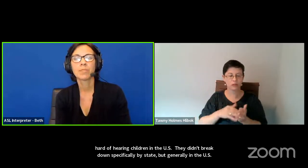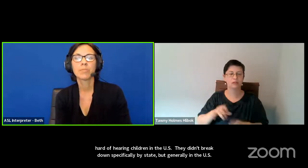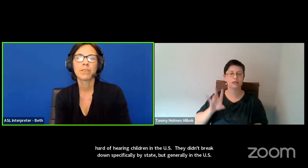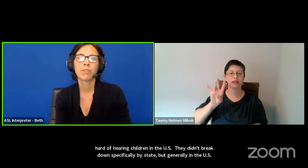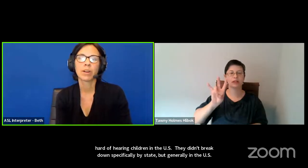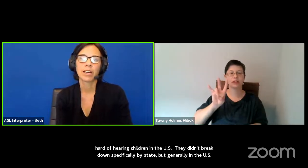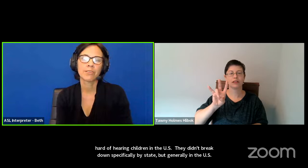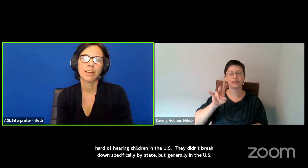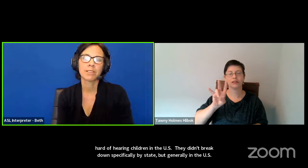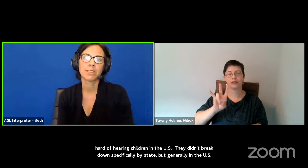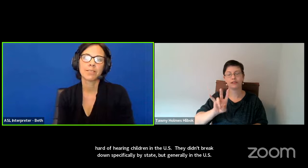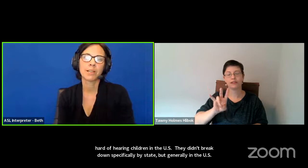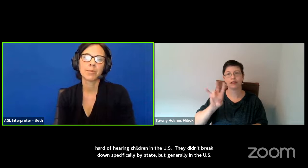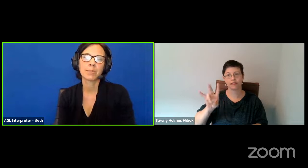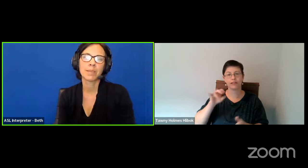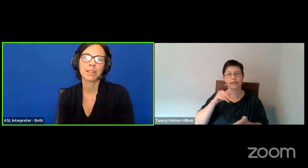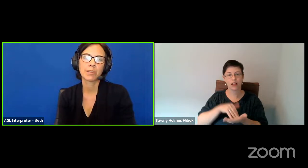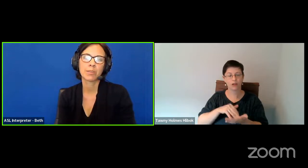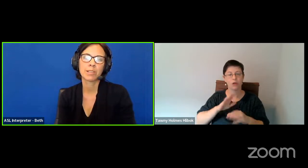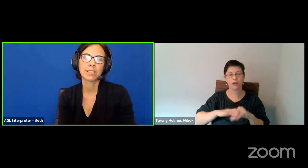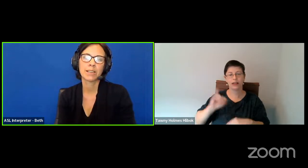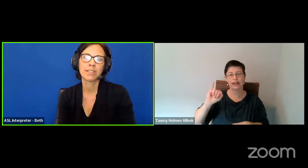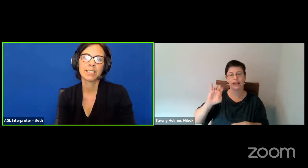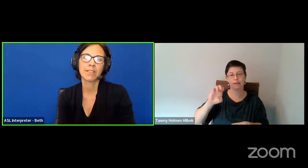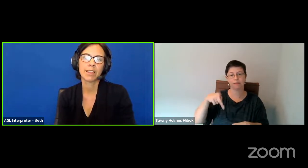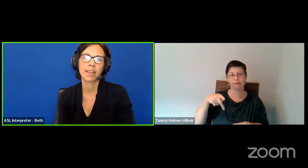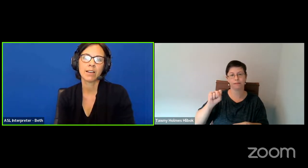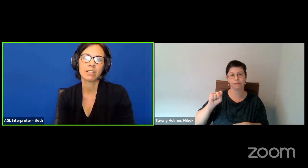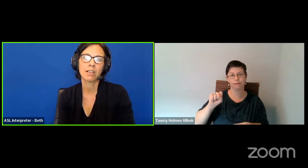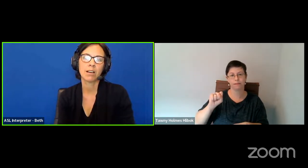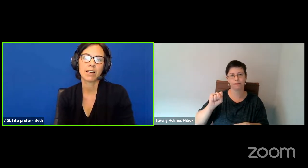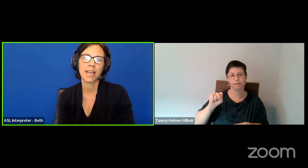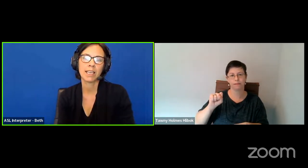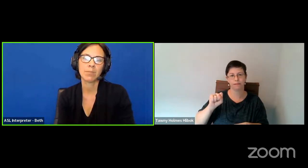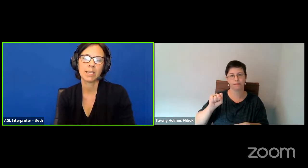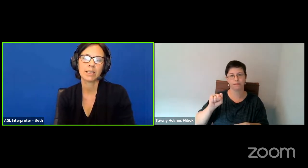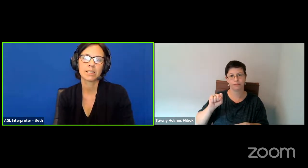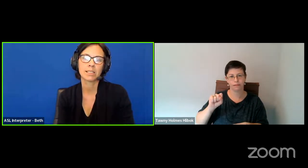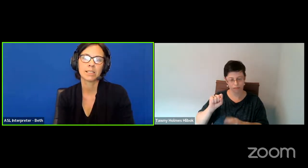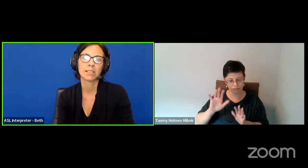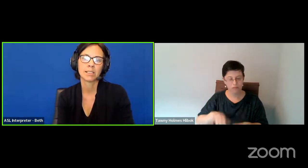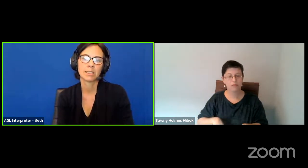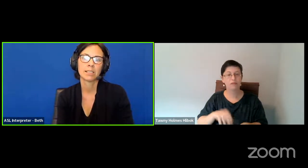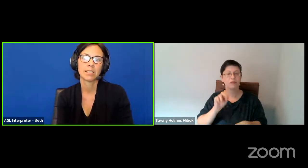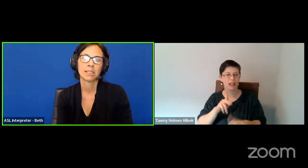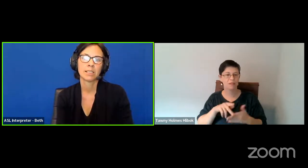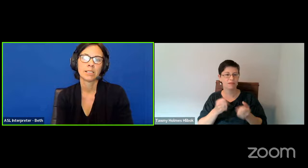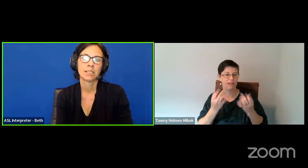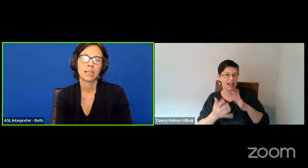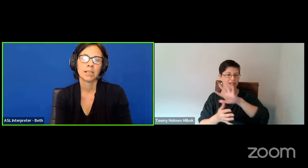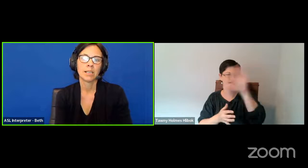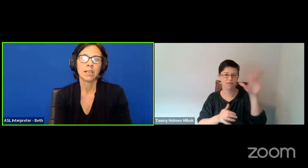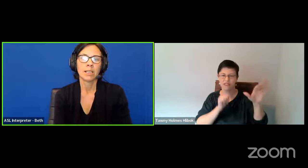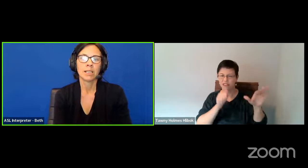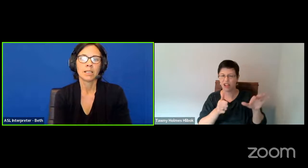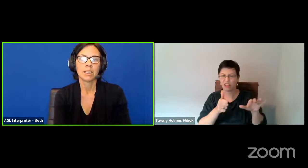Or before age 5, it's different numbers, but there were 77,000 on IEPs.